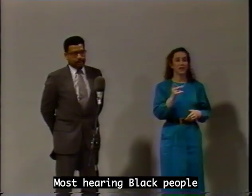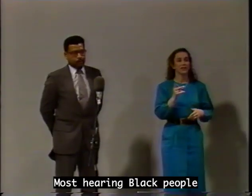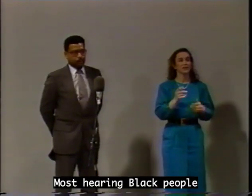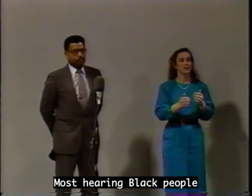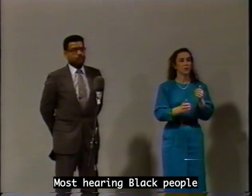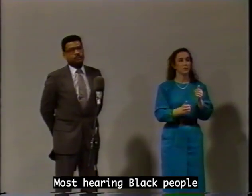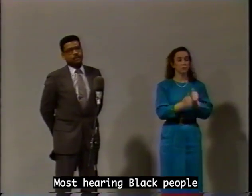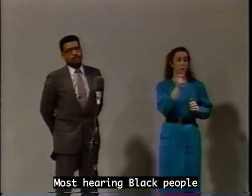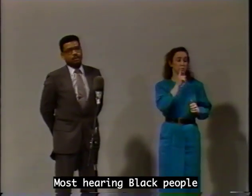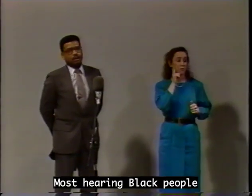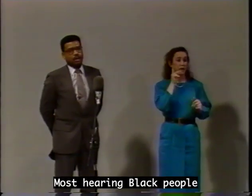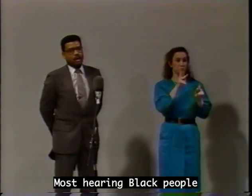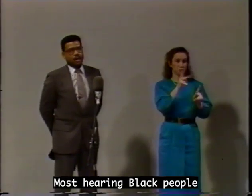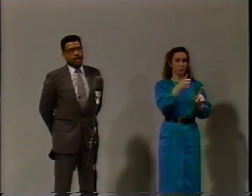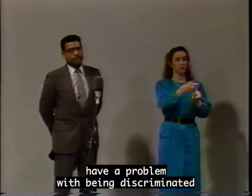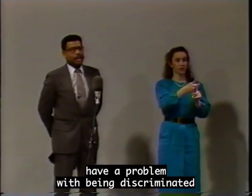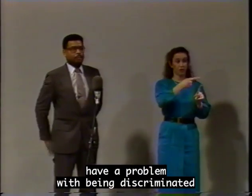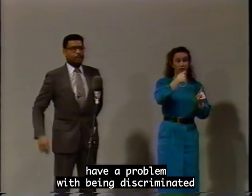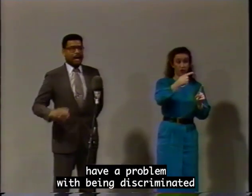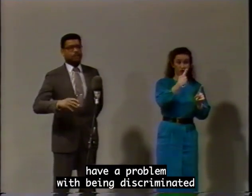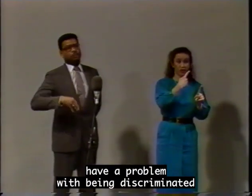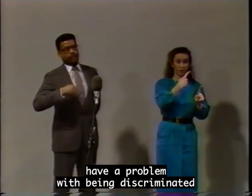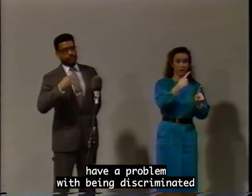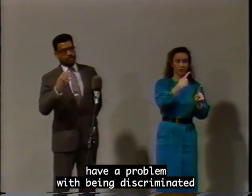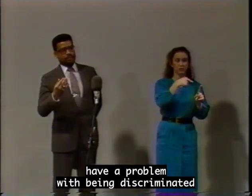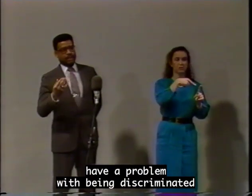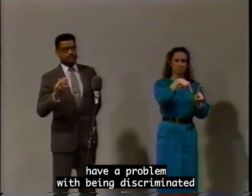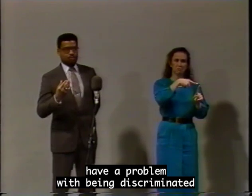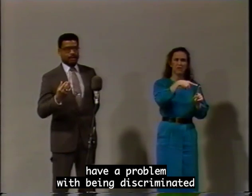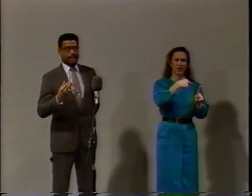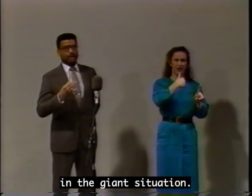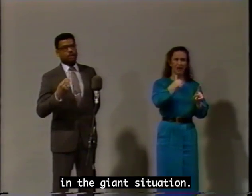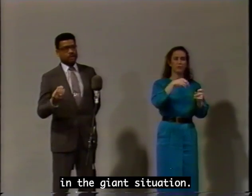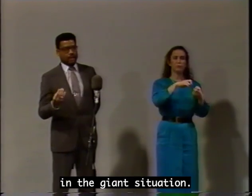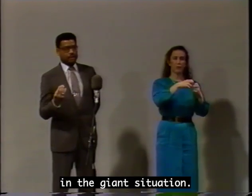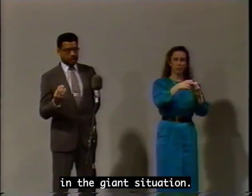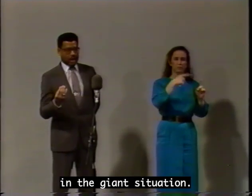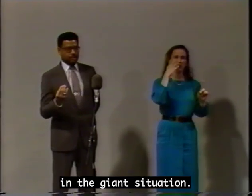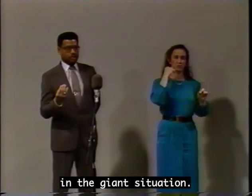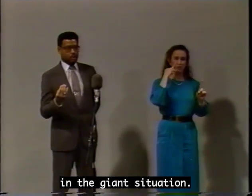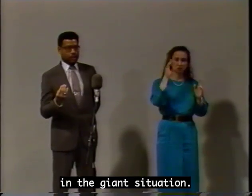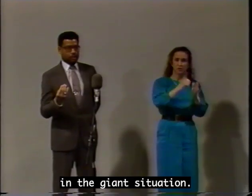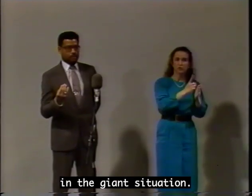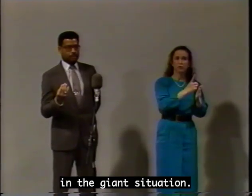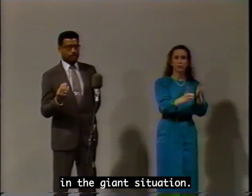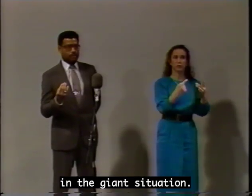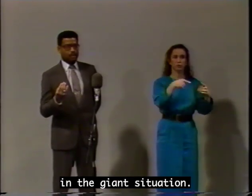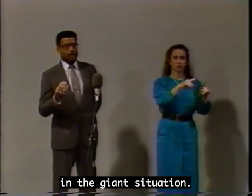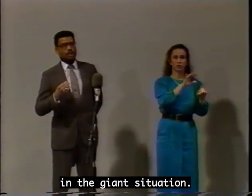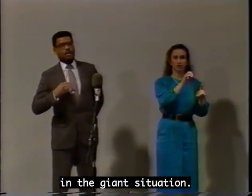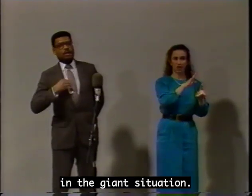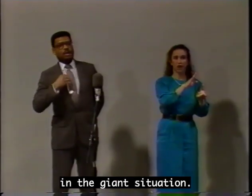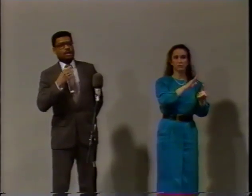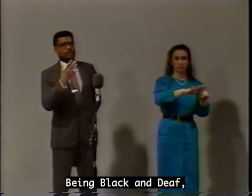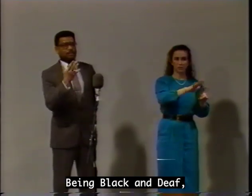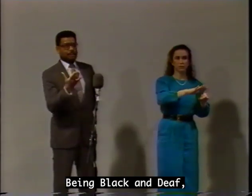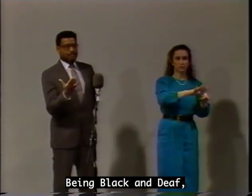people have a problem with being discriminated in the job situation. Being